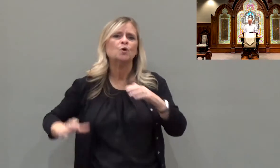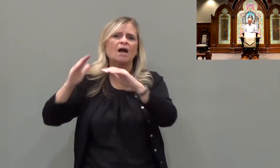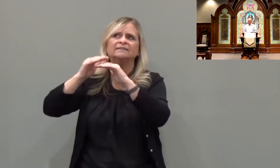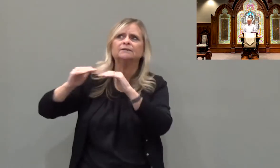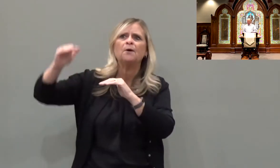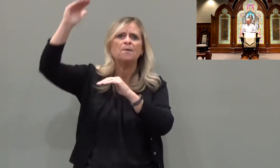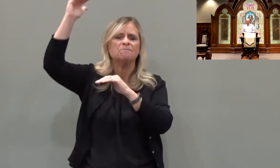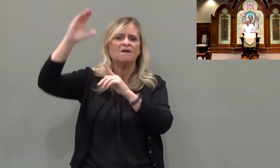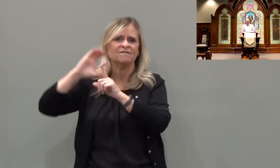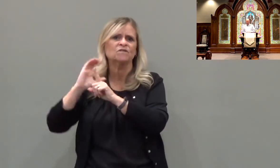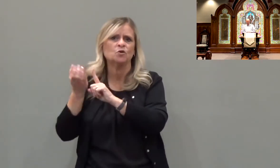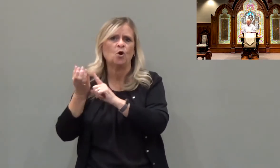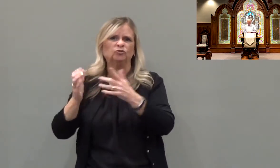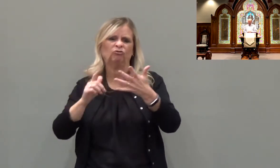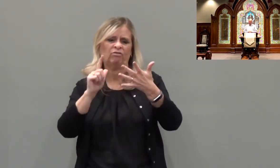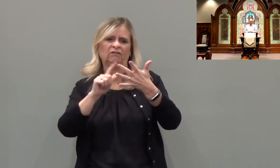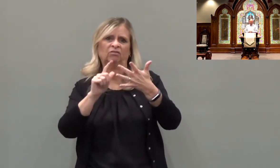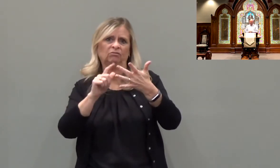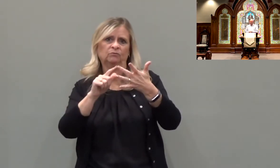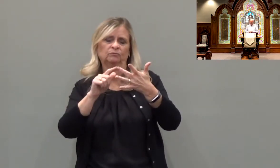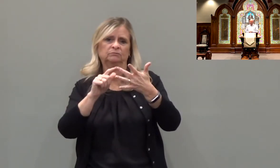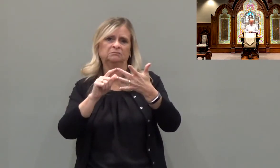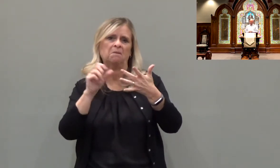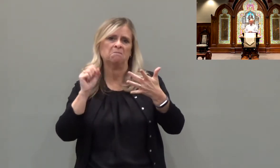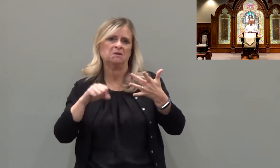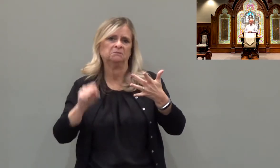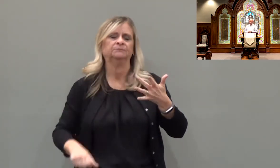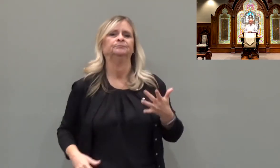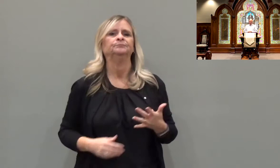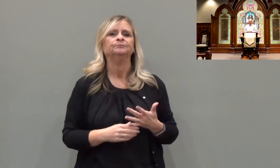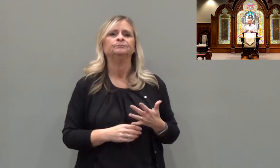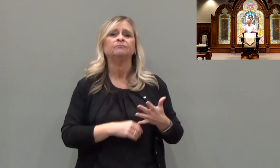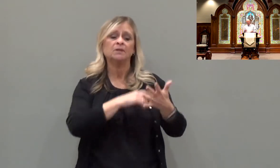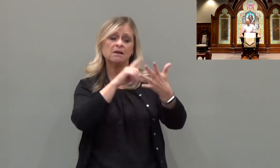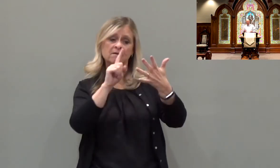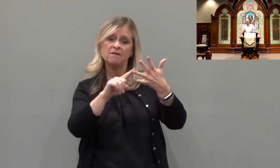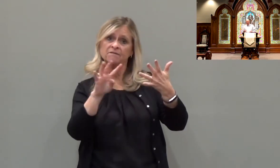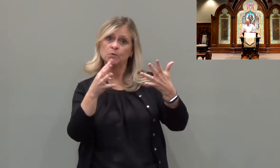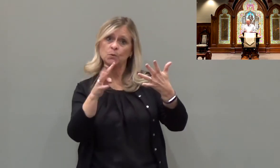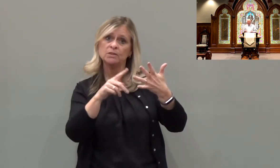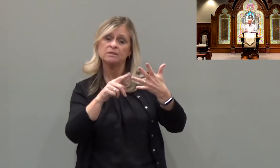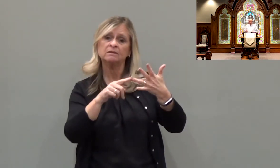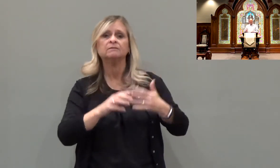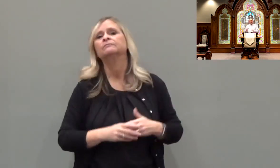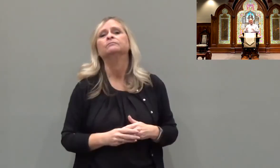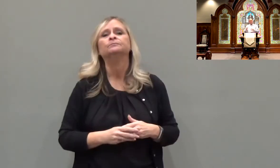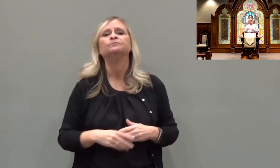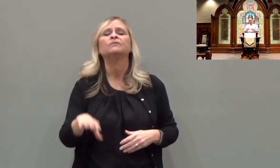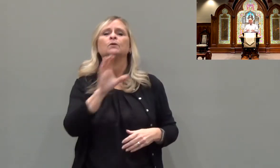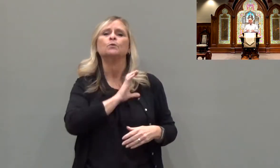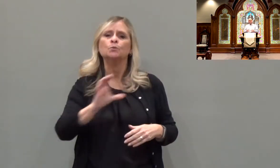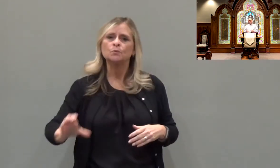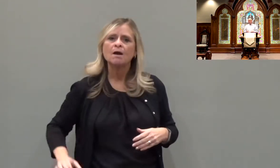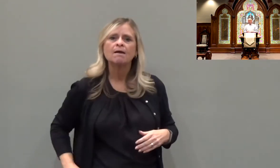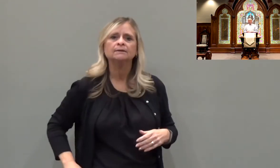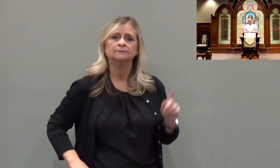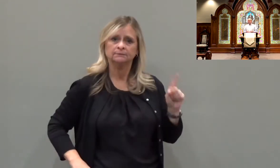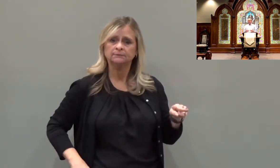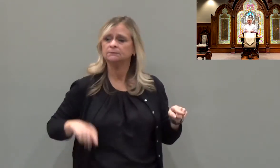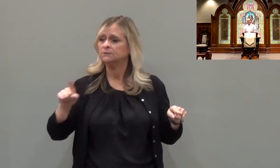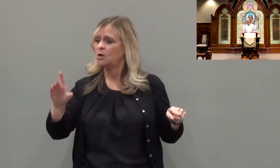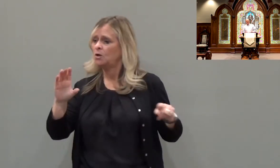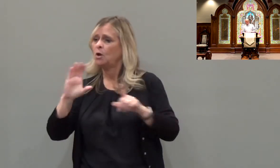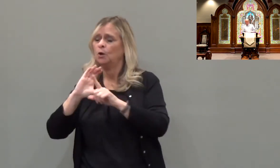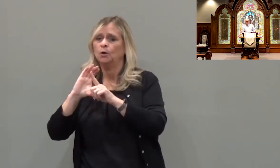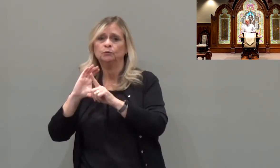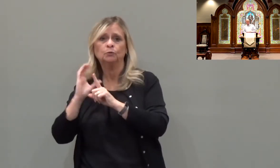above culture is the third possibility. The fourth is that Christ and culture are